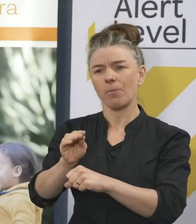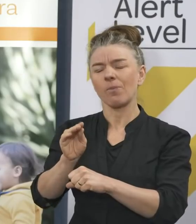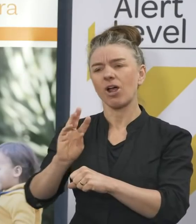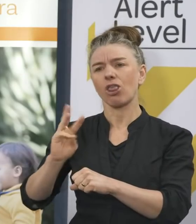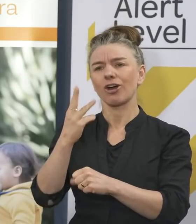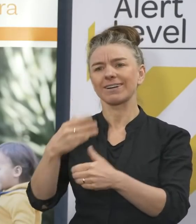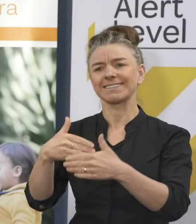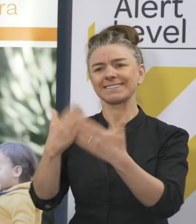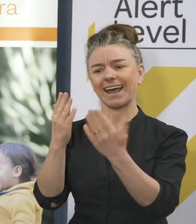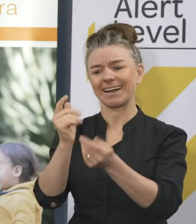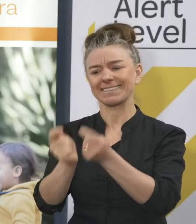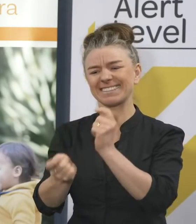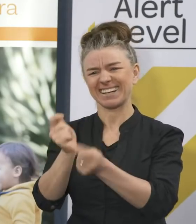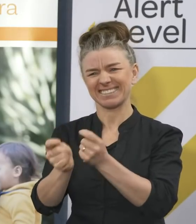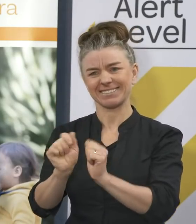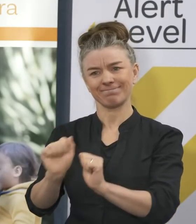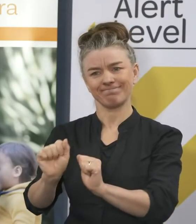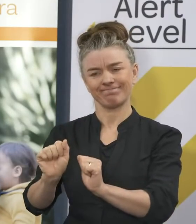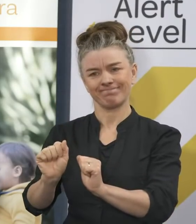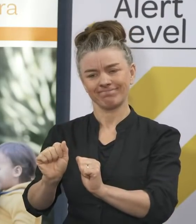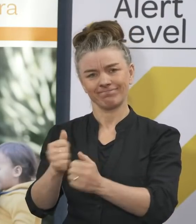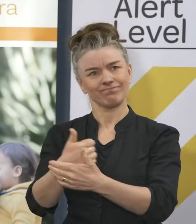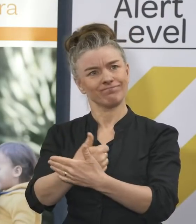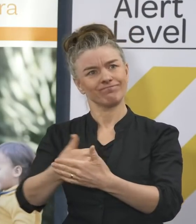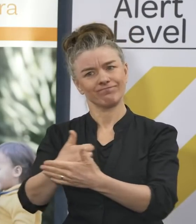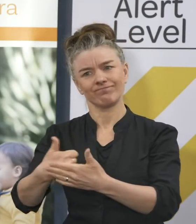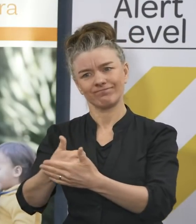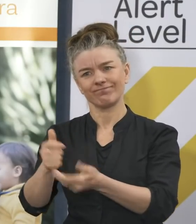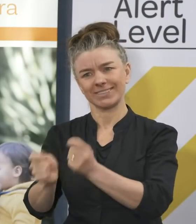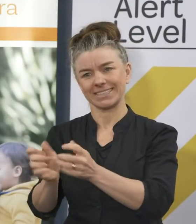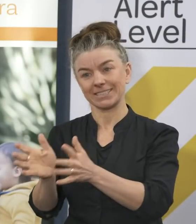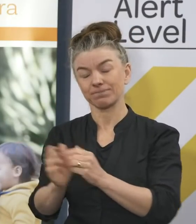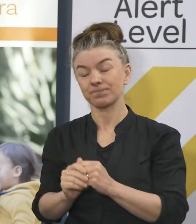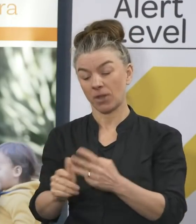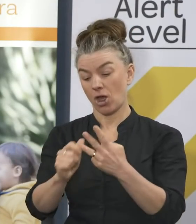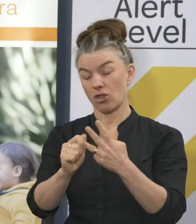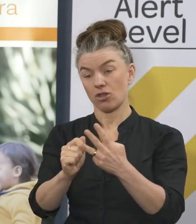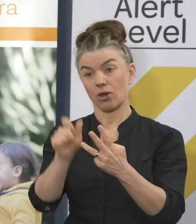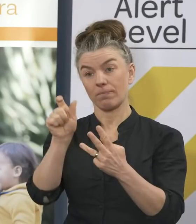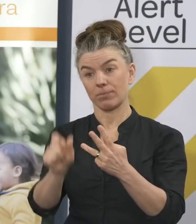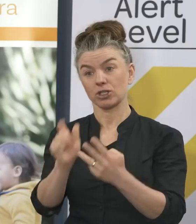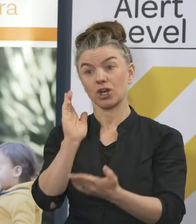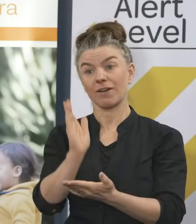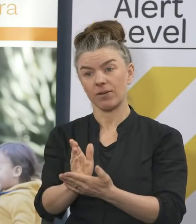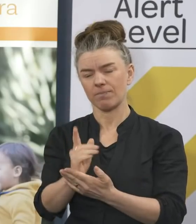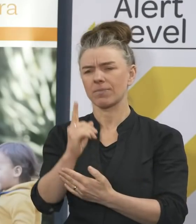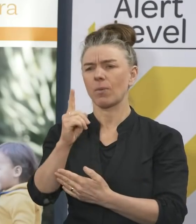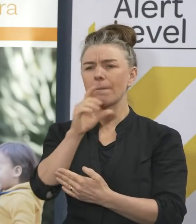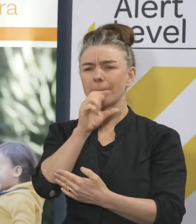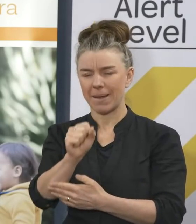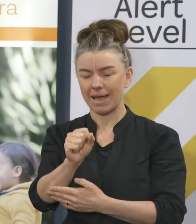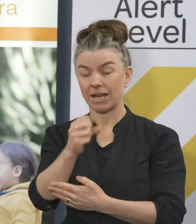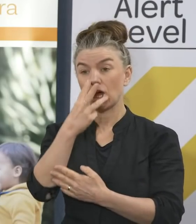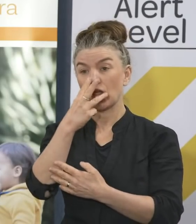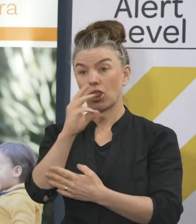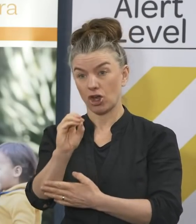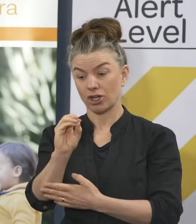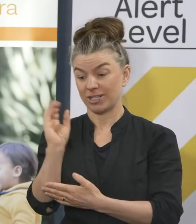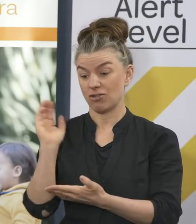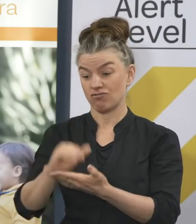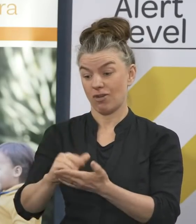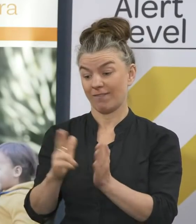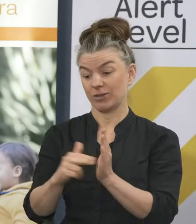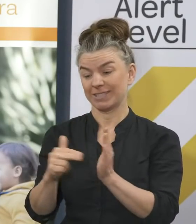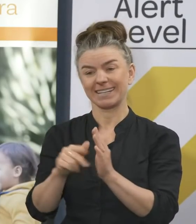day 3 of managed isolation. The third case we are reporting today is a man in his 30s who also arrived